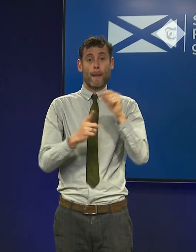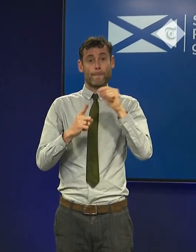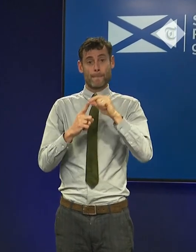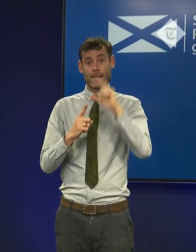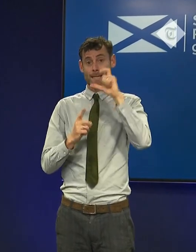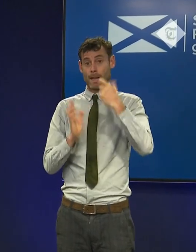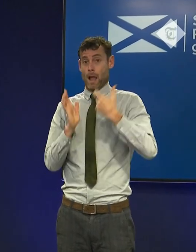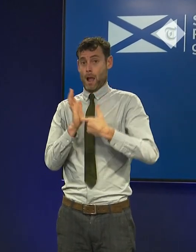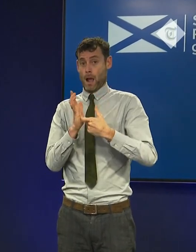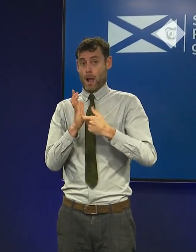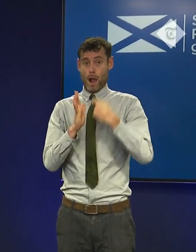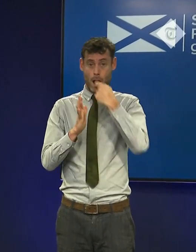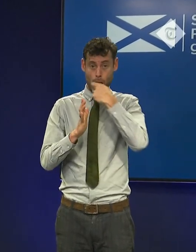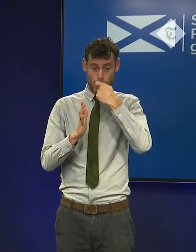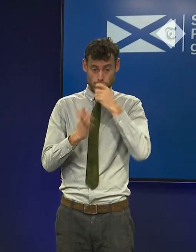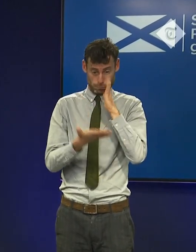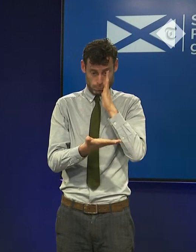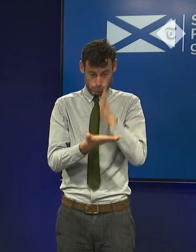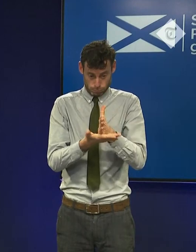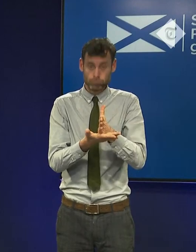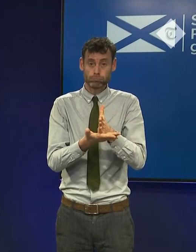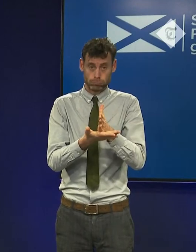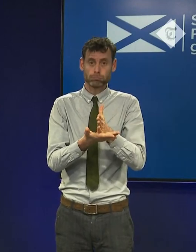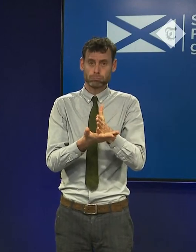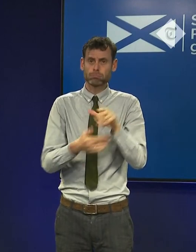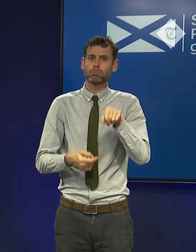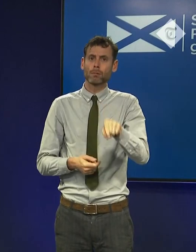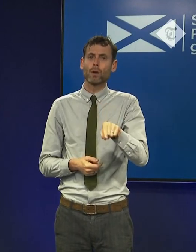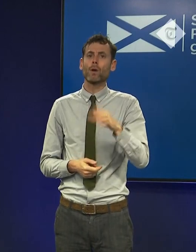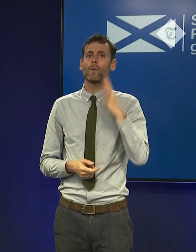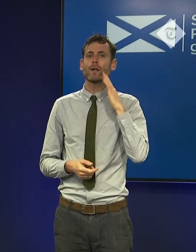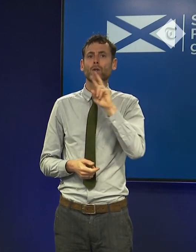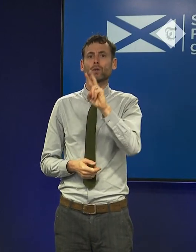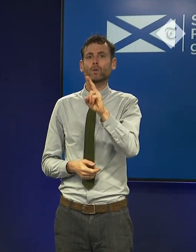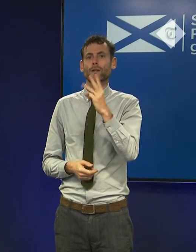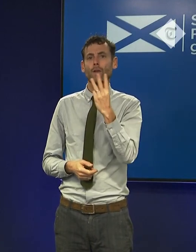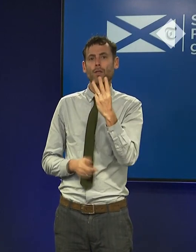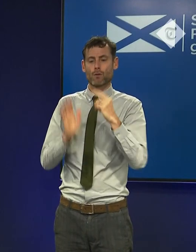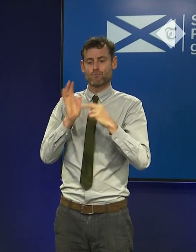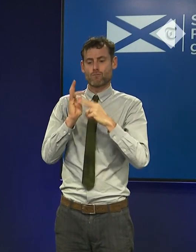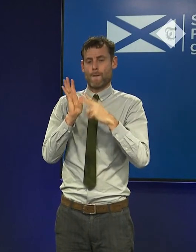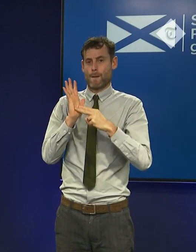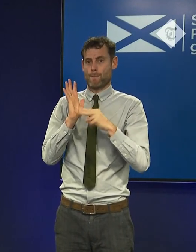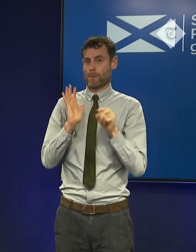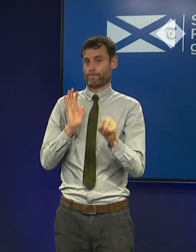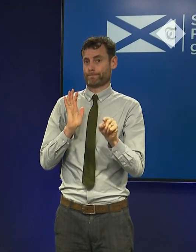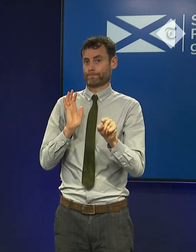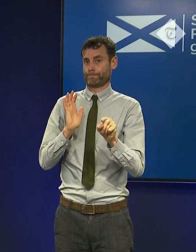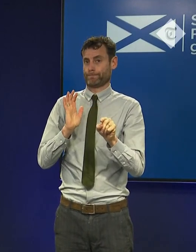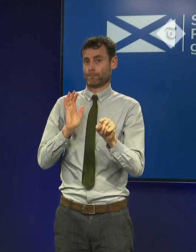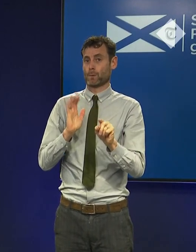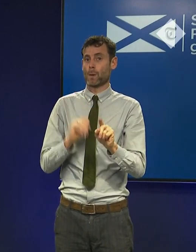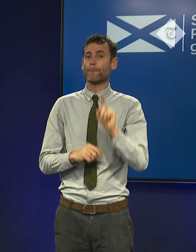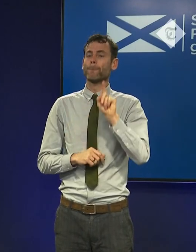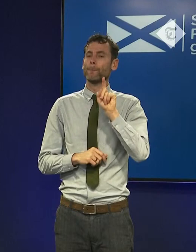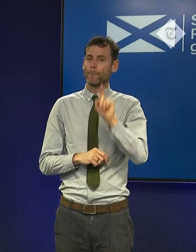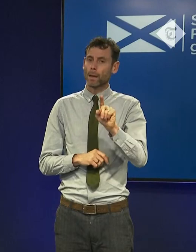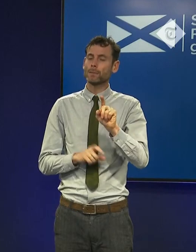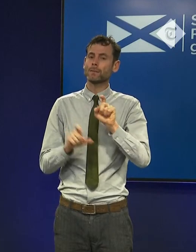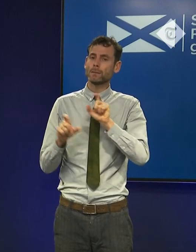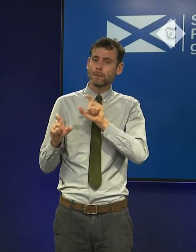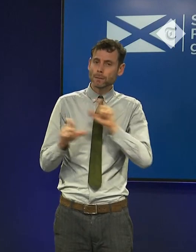PCR test in relation to this, a confirmed case is the 23rd of November. But as I say, that process is